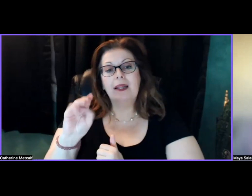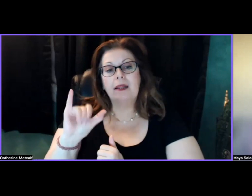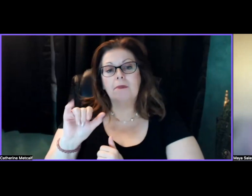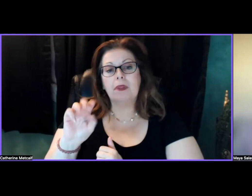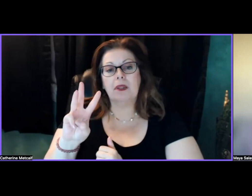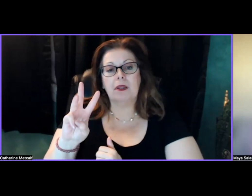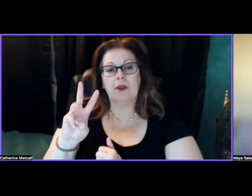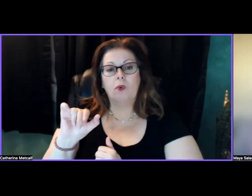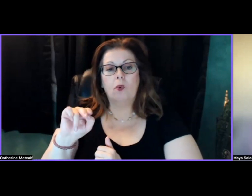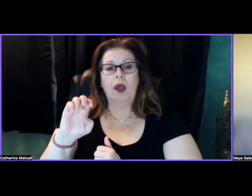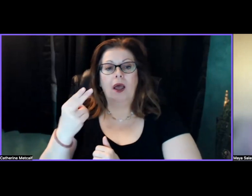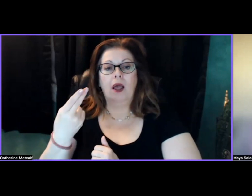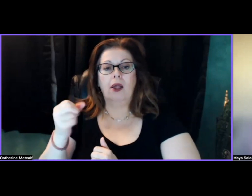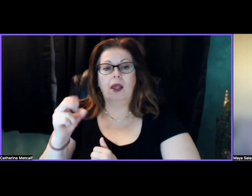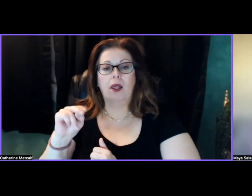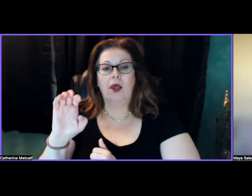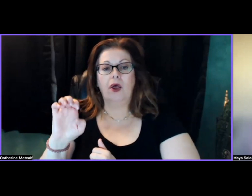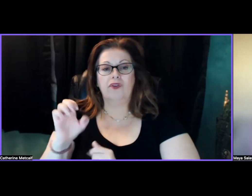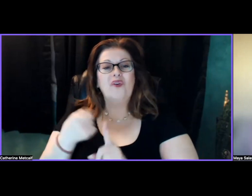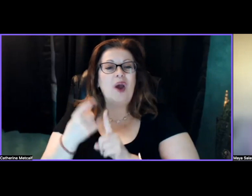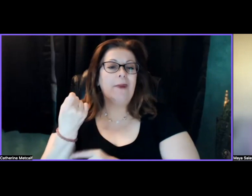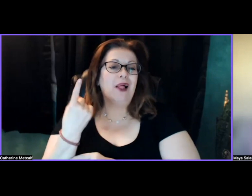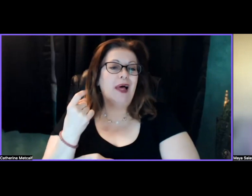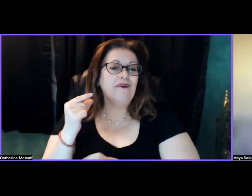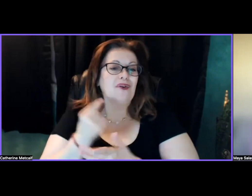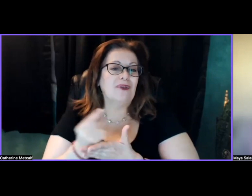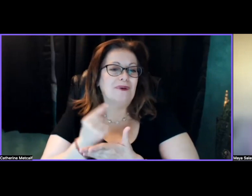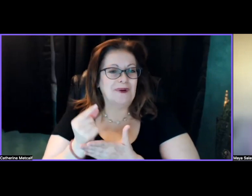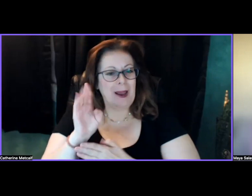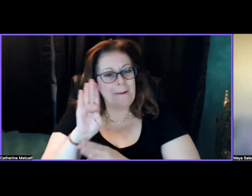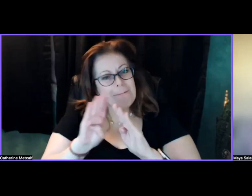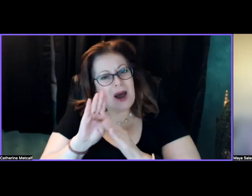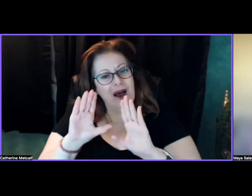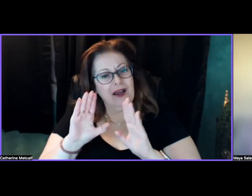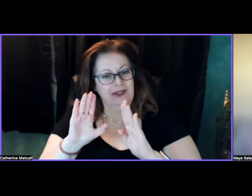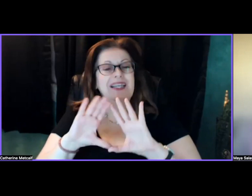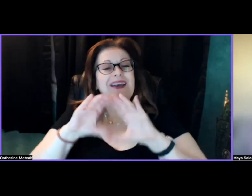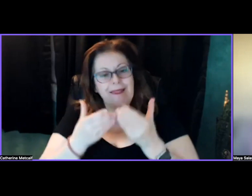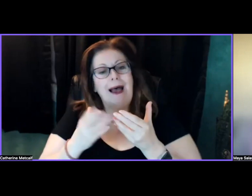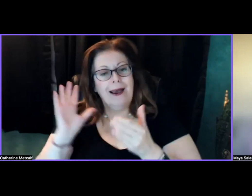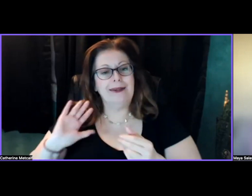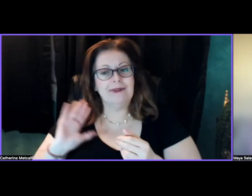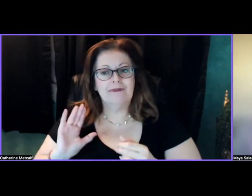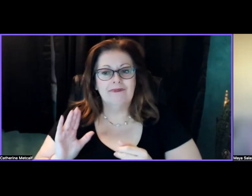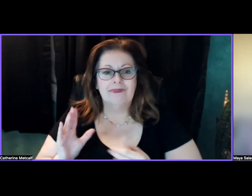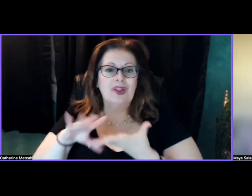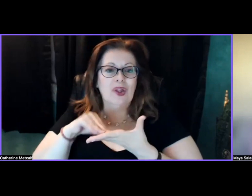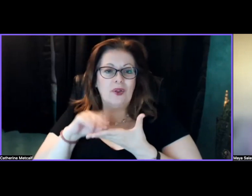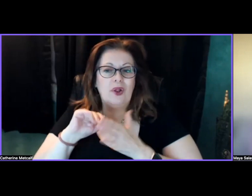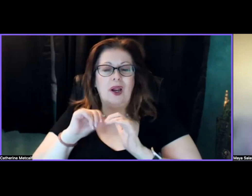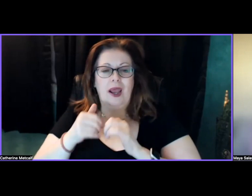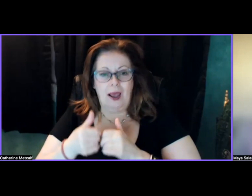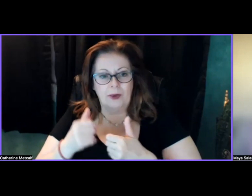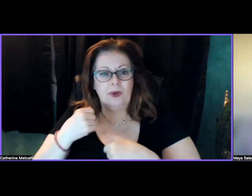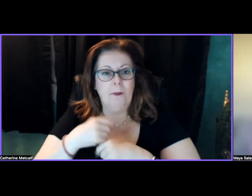from my 11th grade biology class, which think I have learned how to make Punnett squares, but